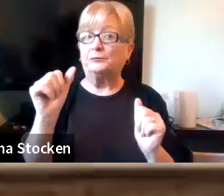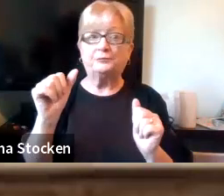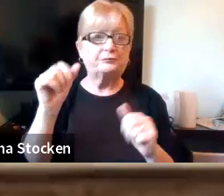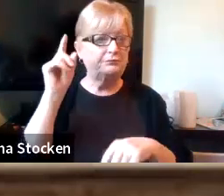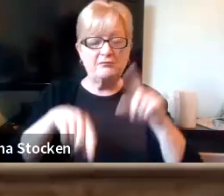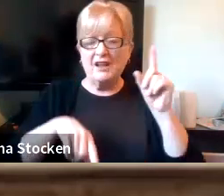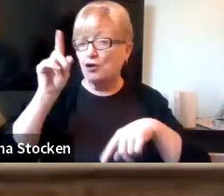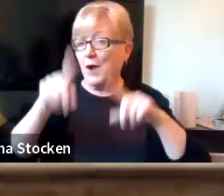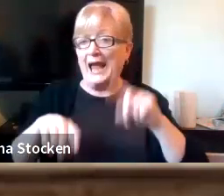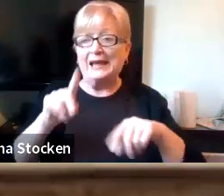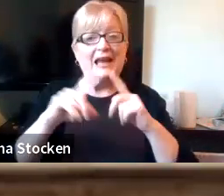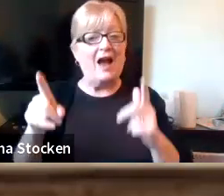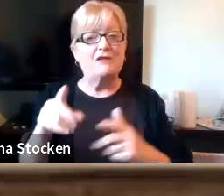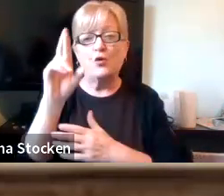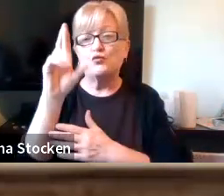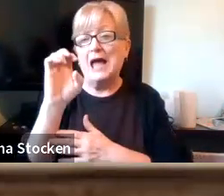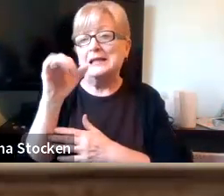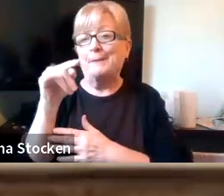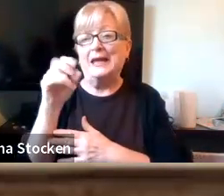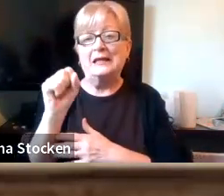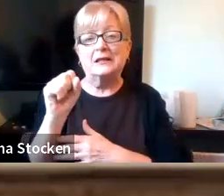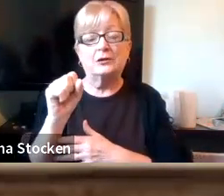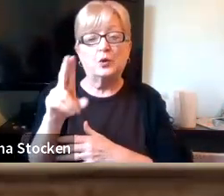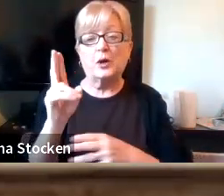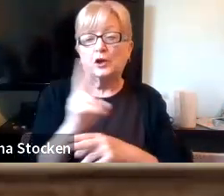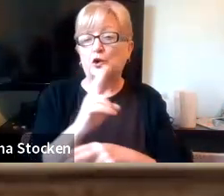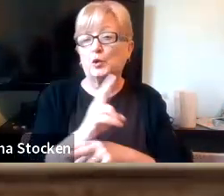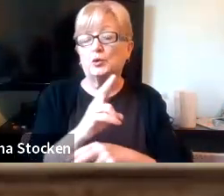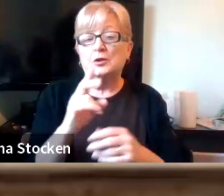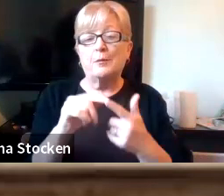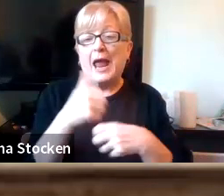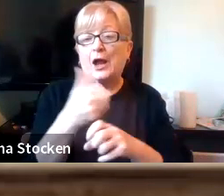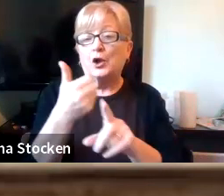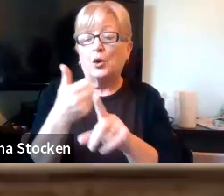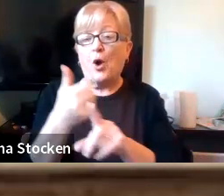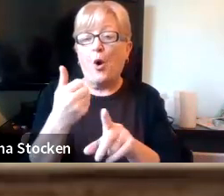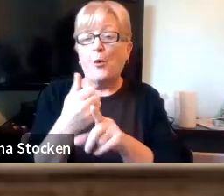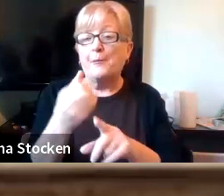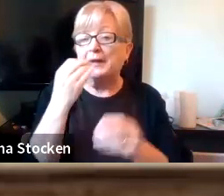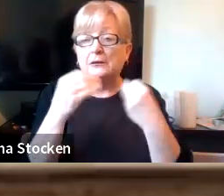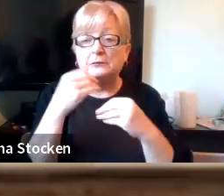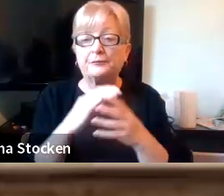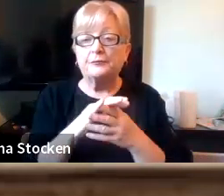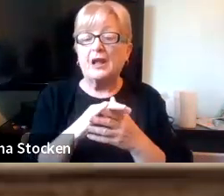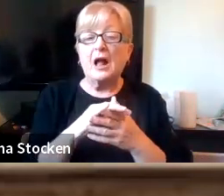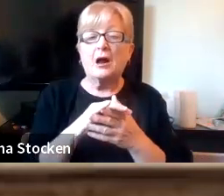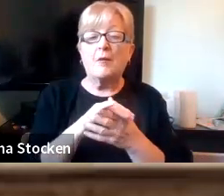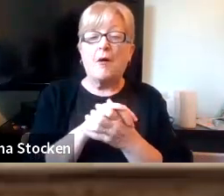of recipes that you could choose to use to make your own meals that aren't the subscription